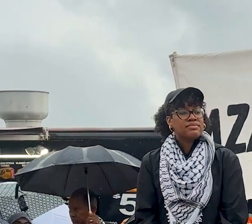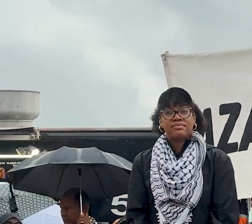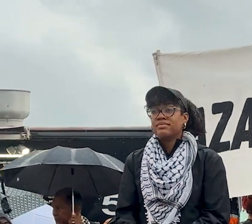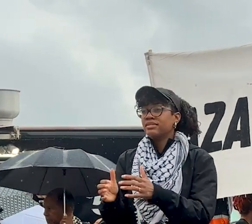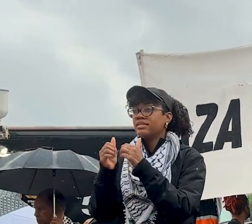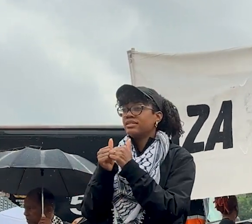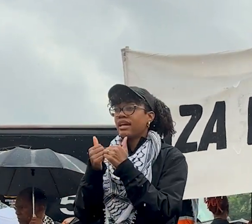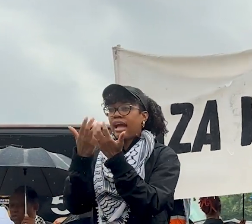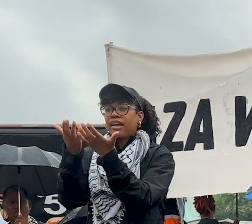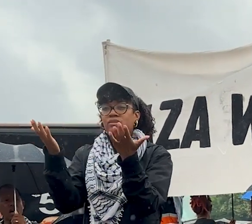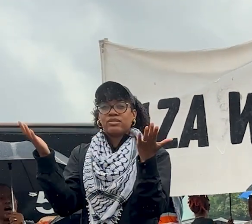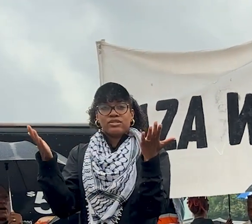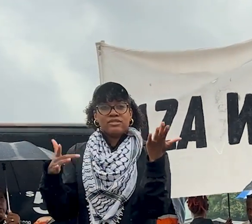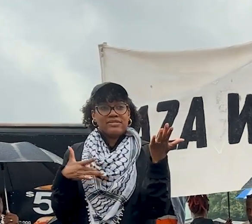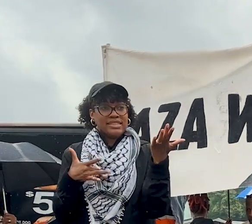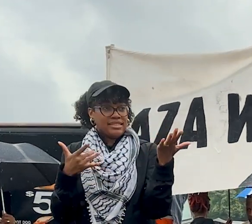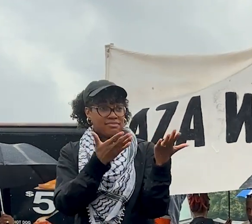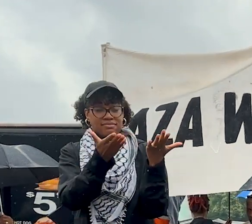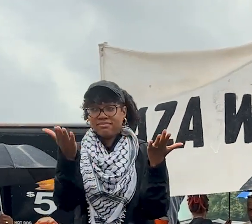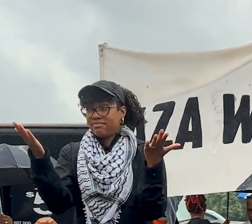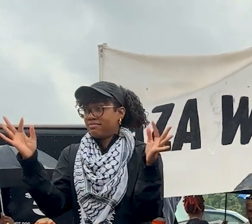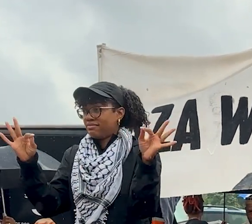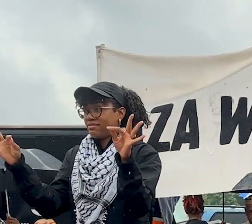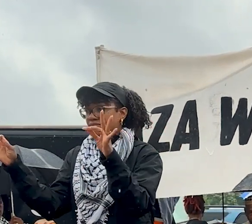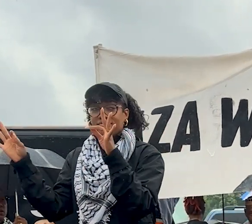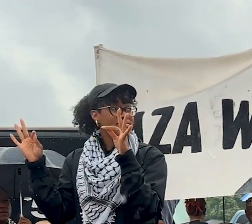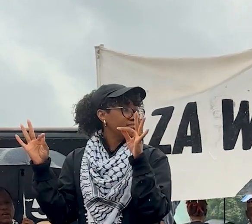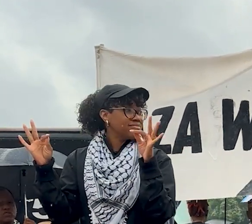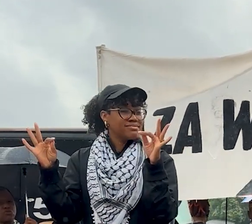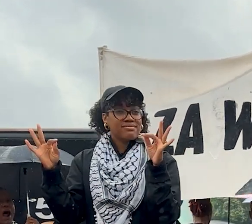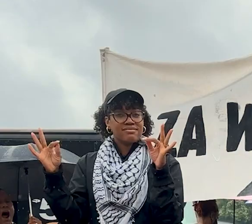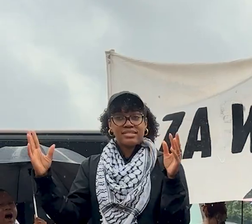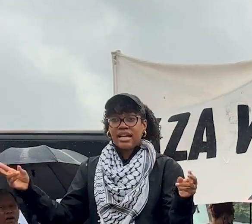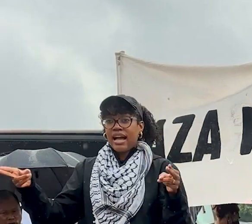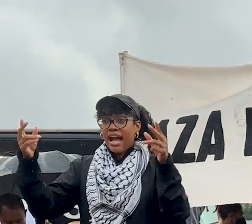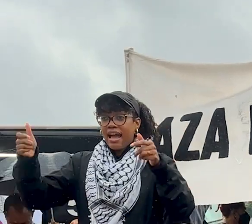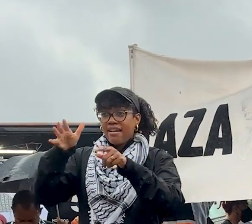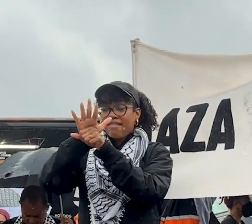How is your morale here? It's good. Is it high enough?